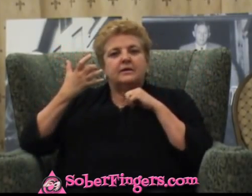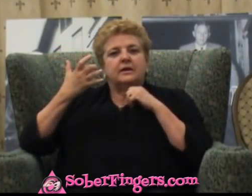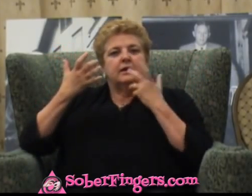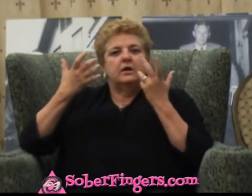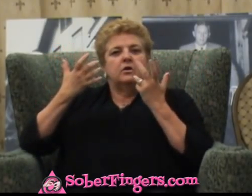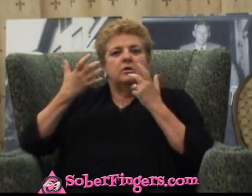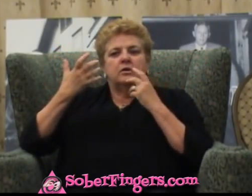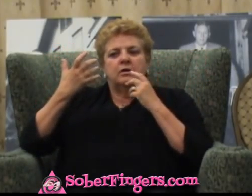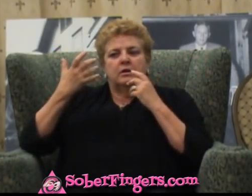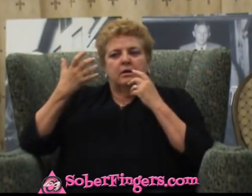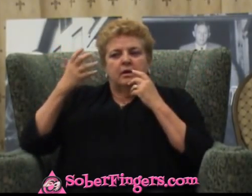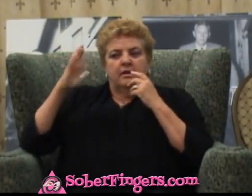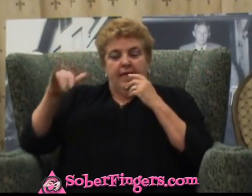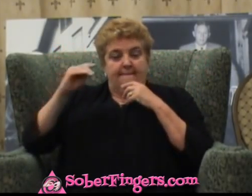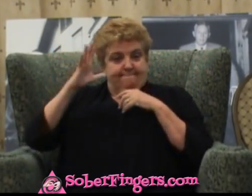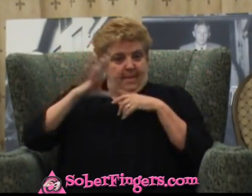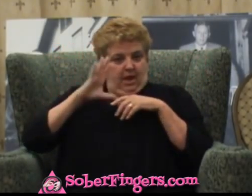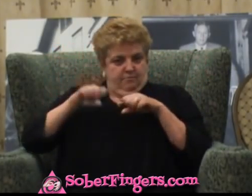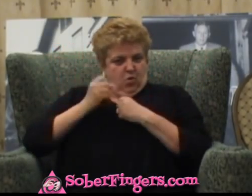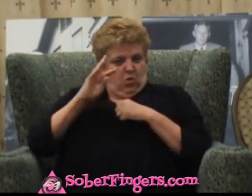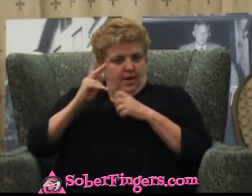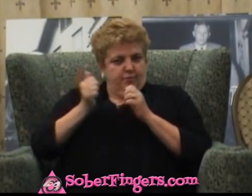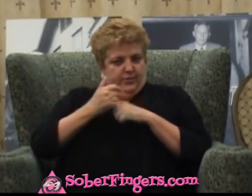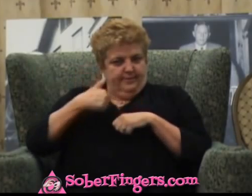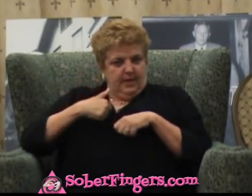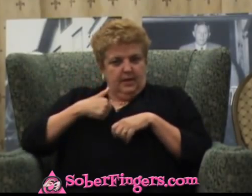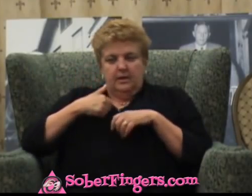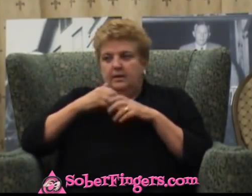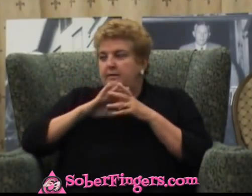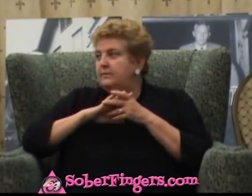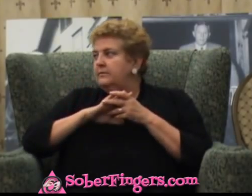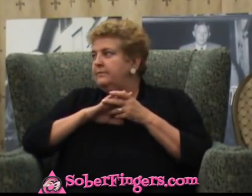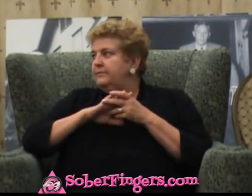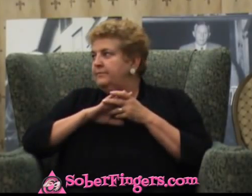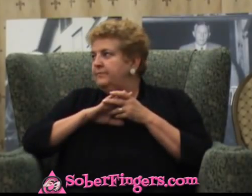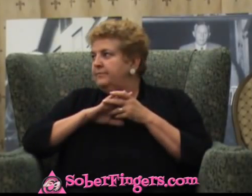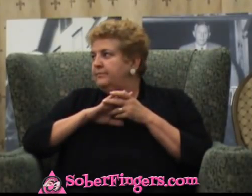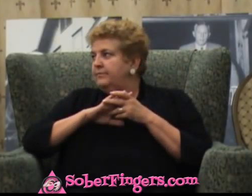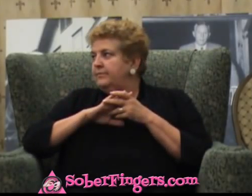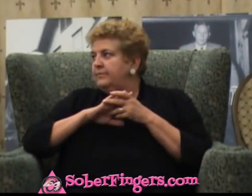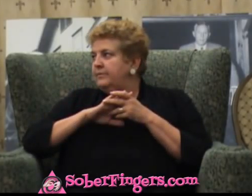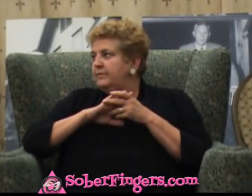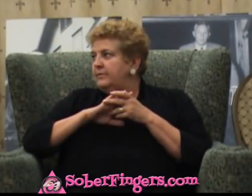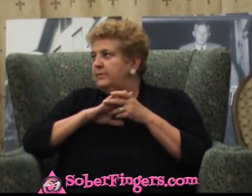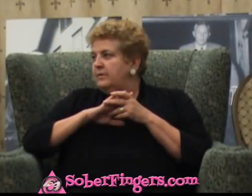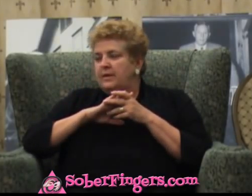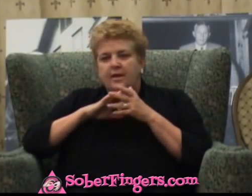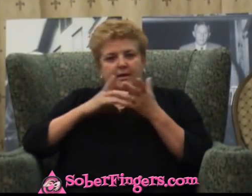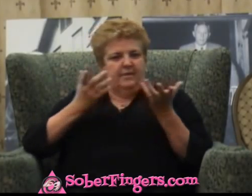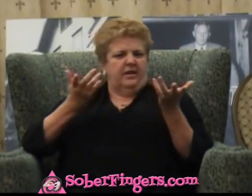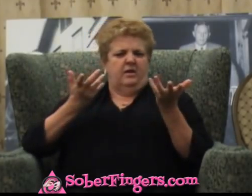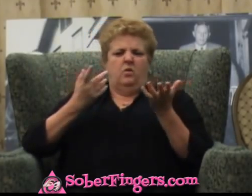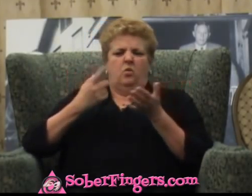couldn't handle it anymore. And I'm thinking, you can't handle it anymore. What do you have to handle? Because I couldn't see